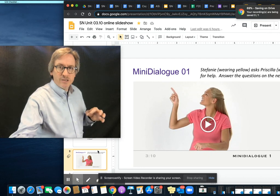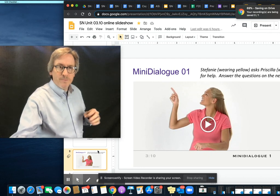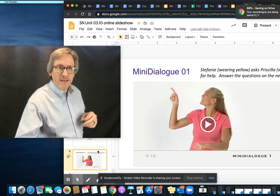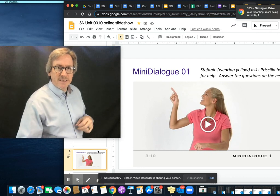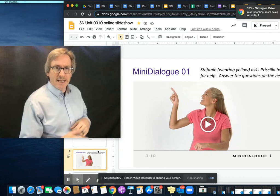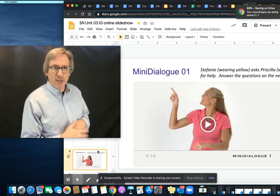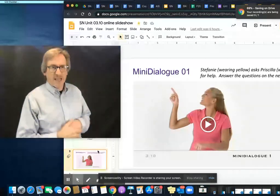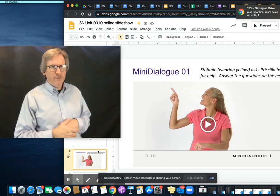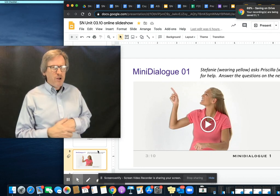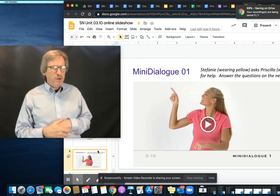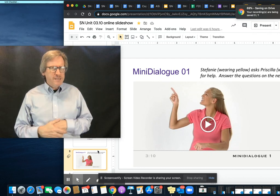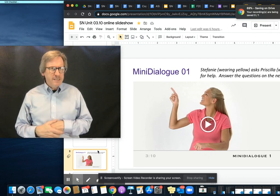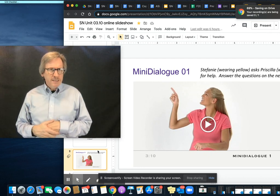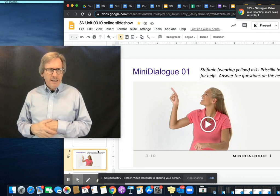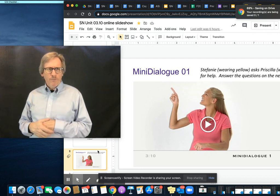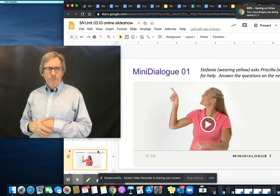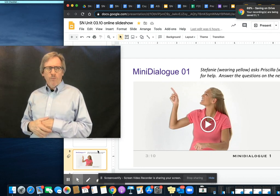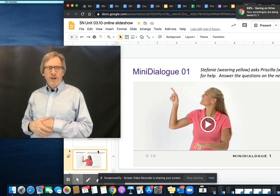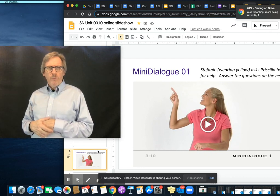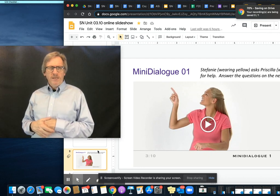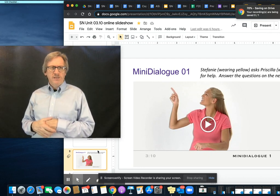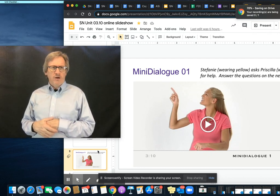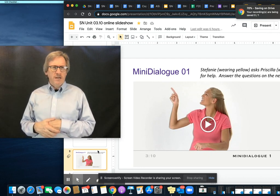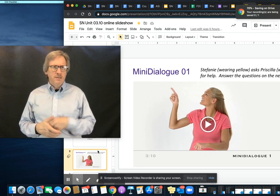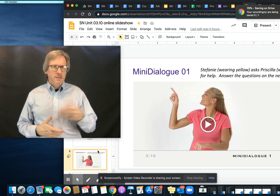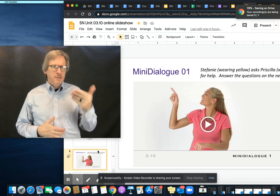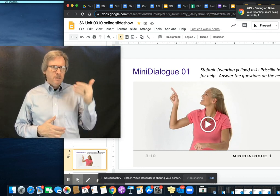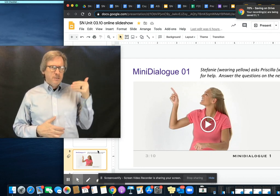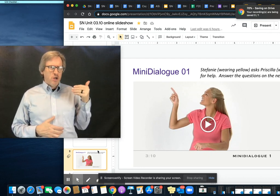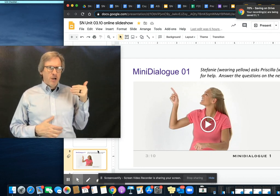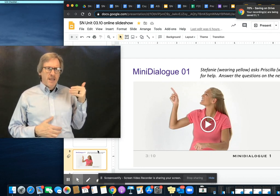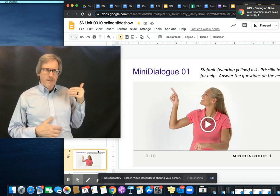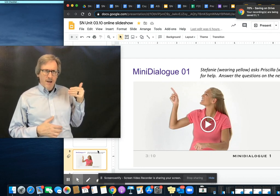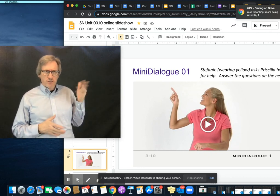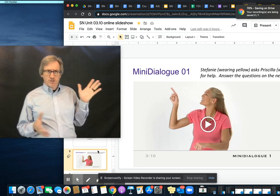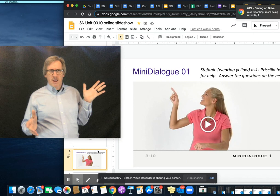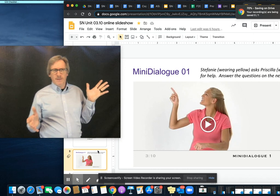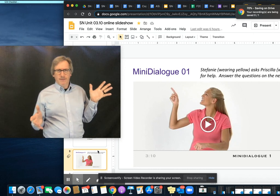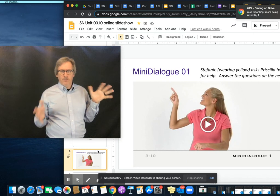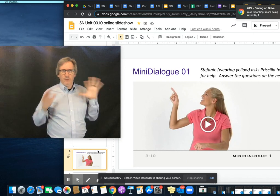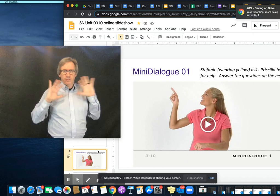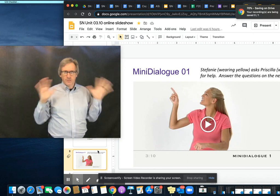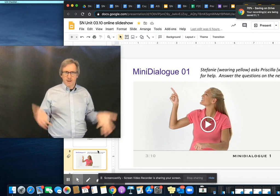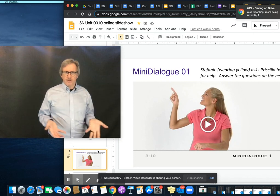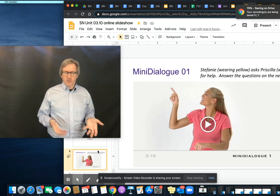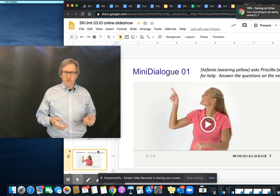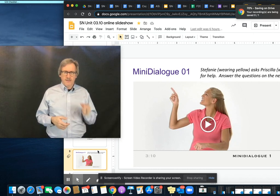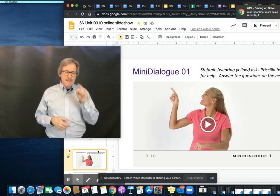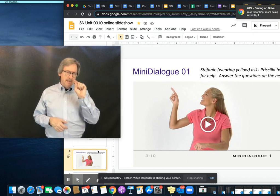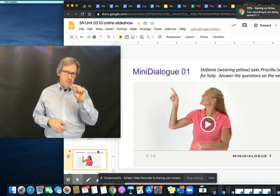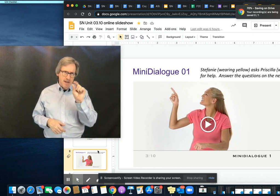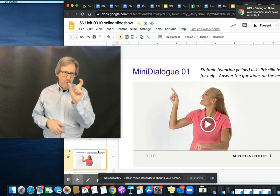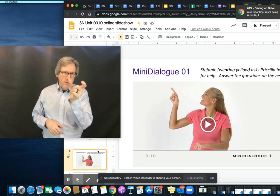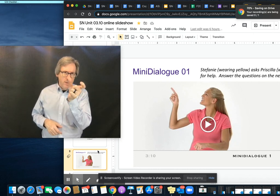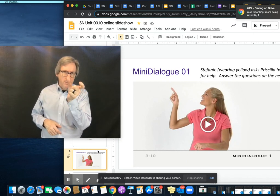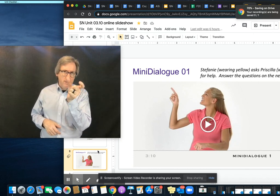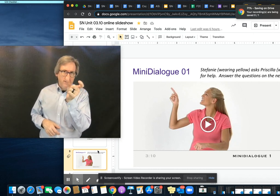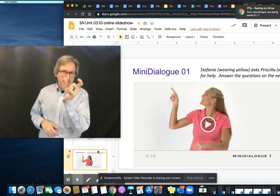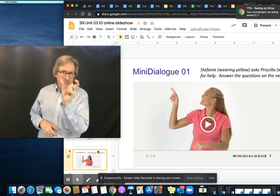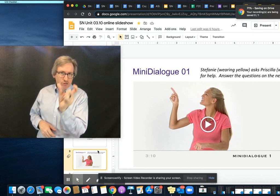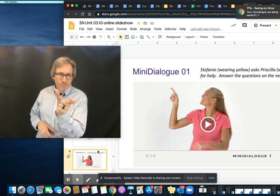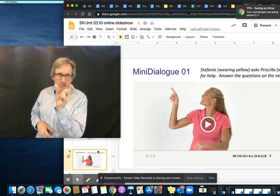So here's a mini dialogue. And you've noticed that when we started talking about describing people, we describe their clothing. So now